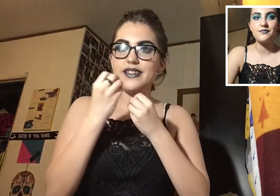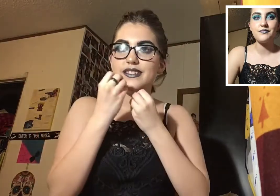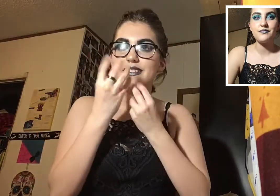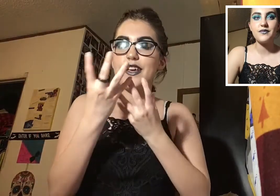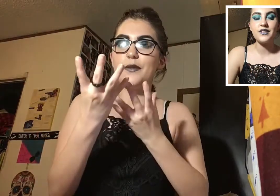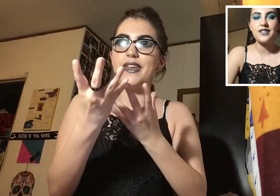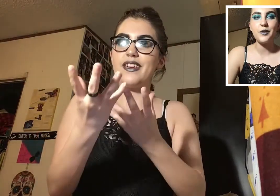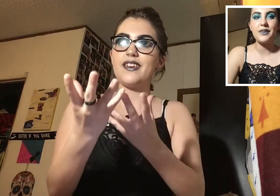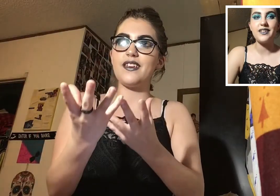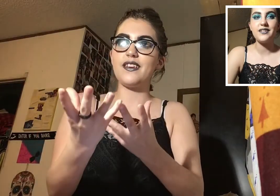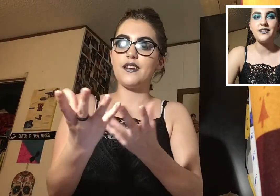tell me,